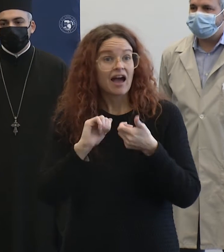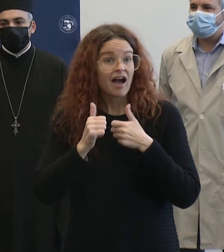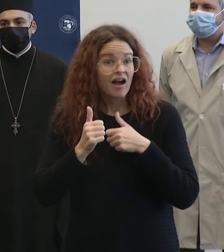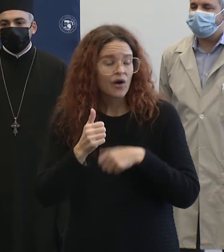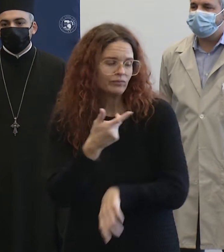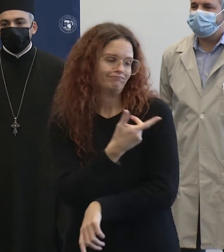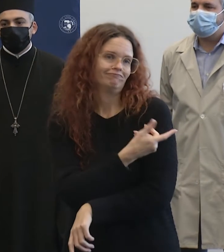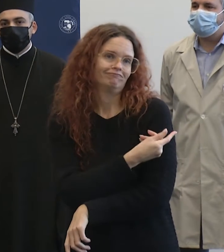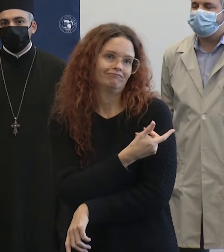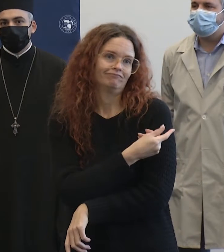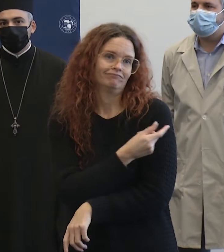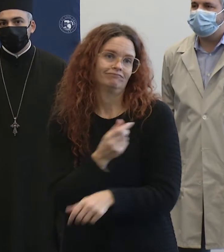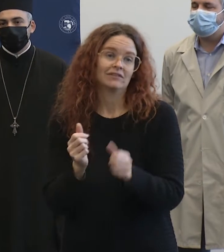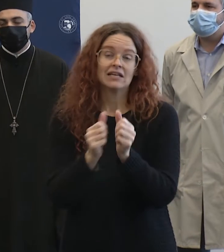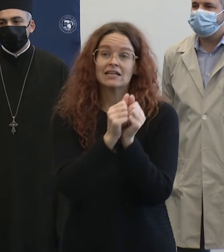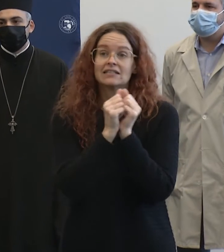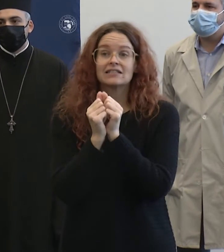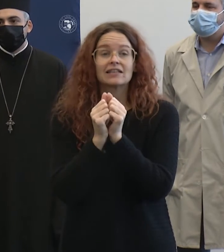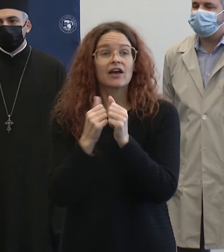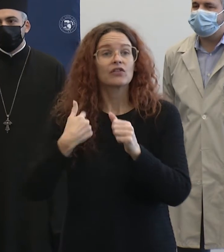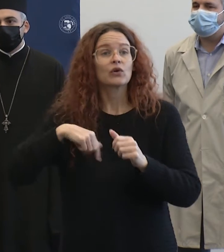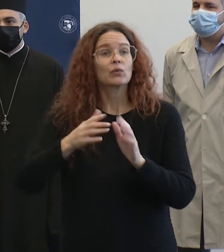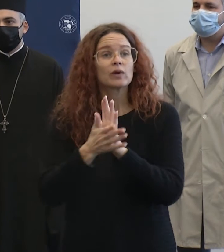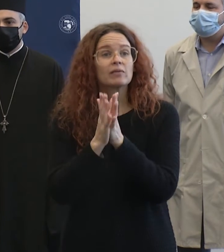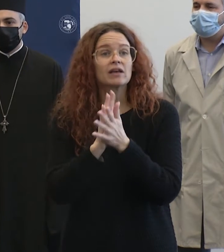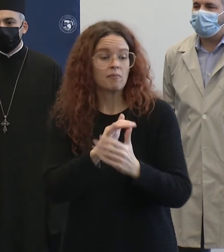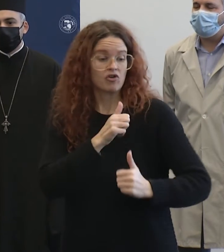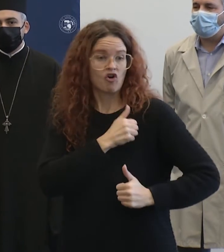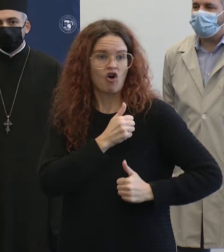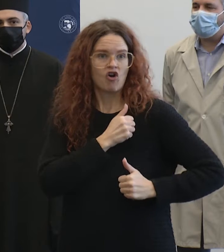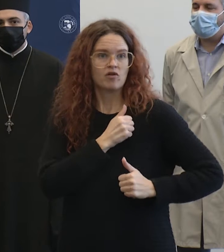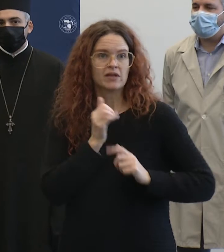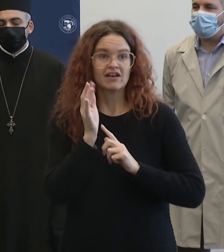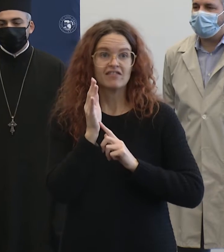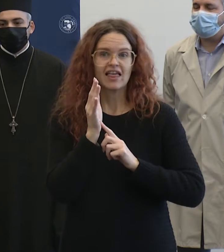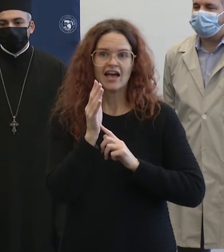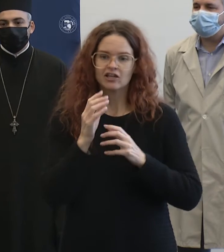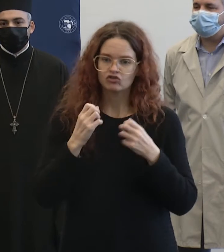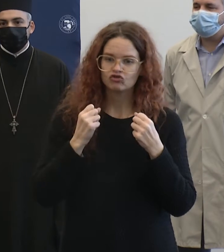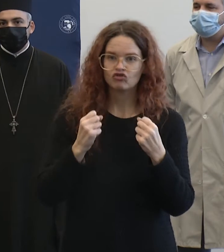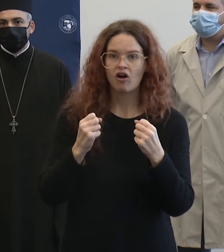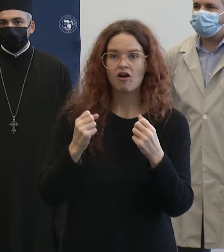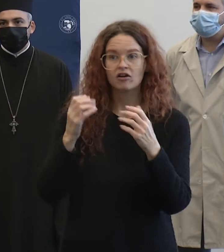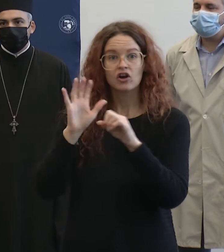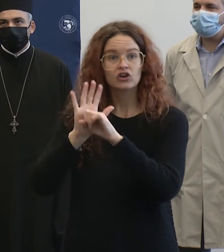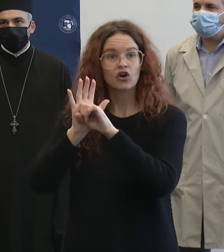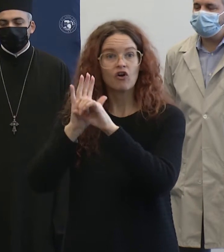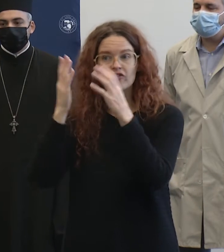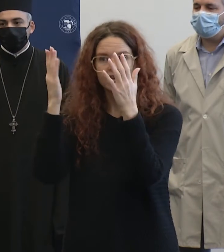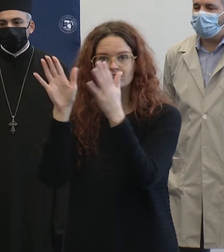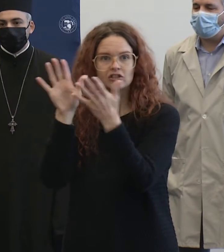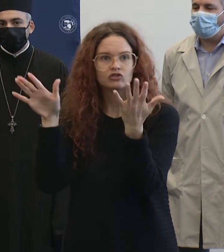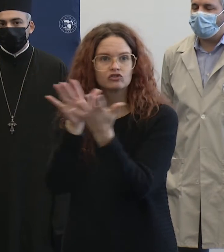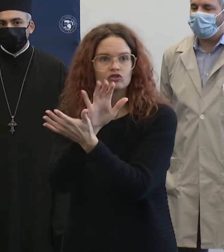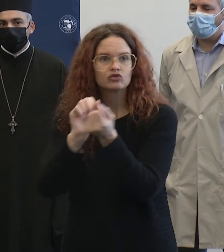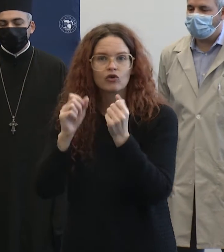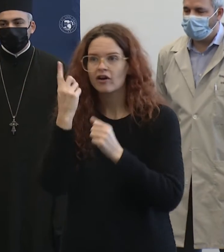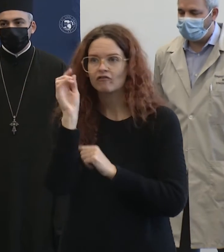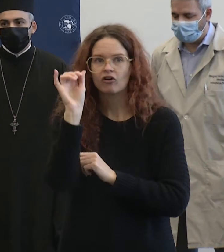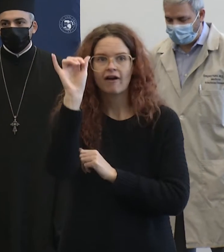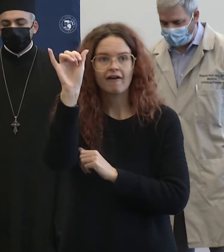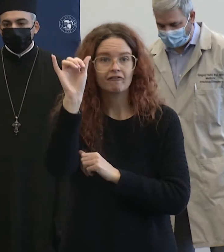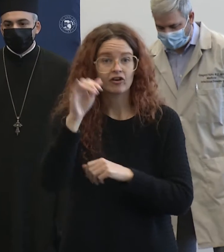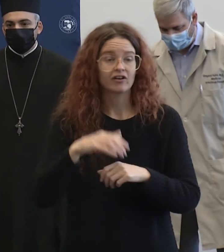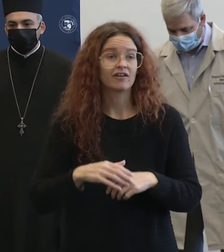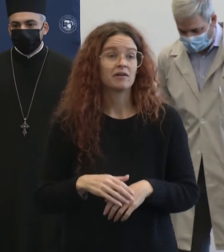And together, we become an army of light so strong that we can banish COVID for good. And I